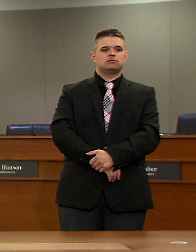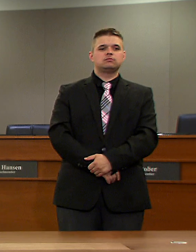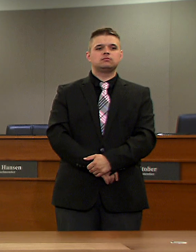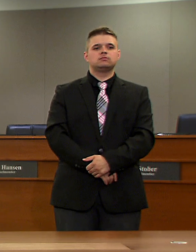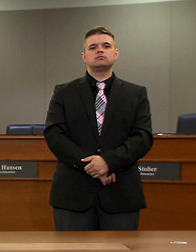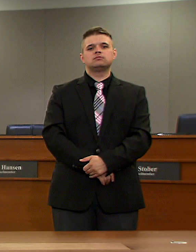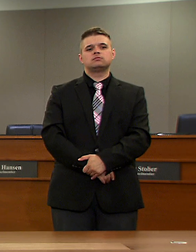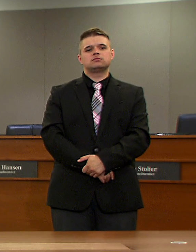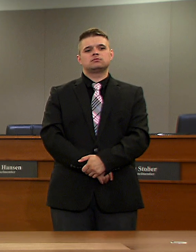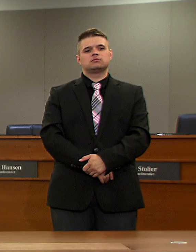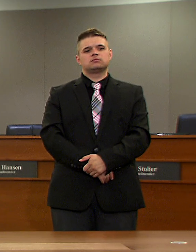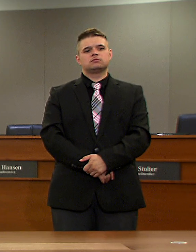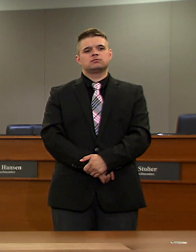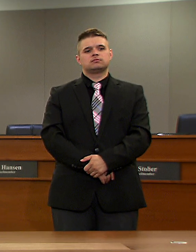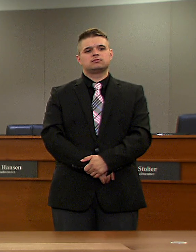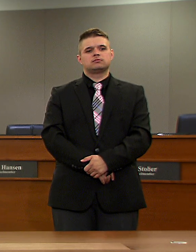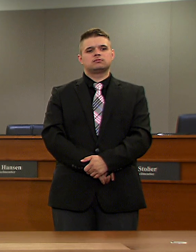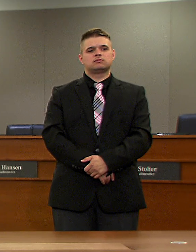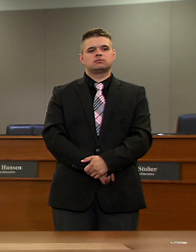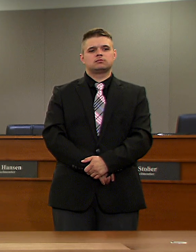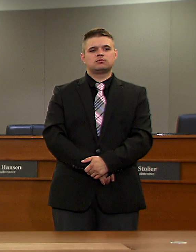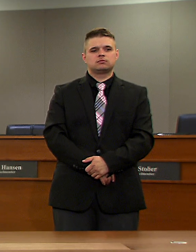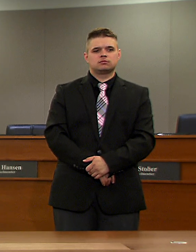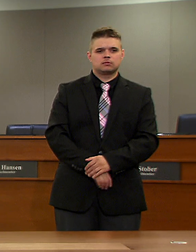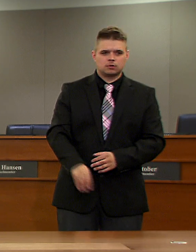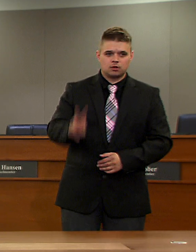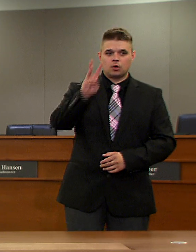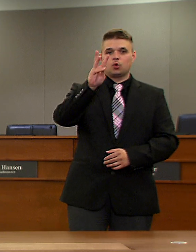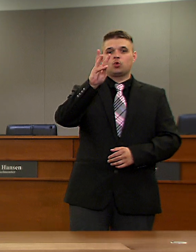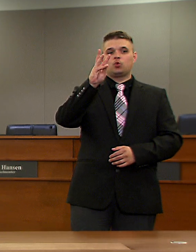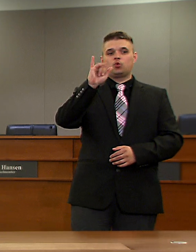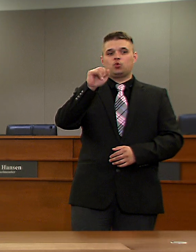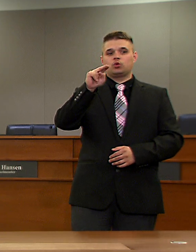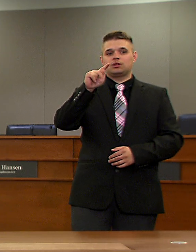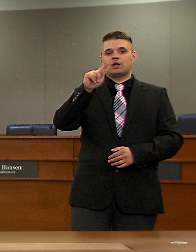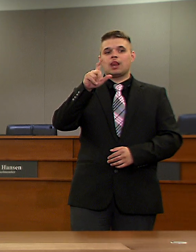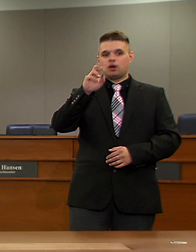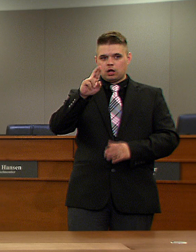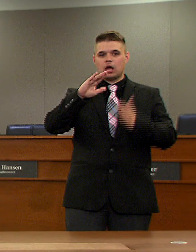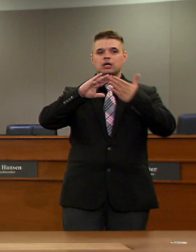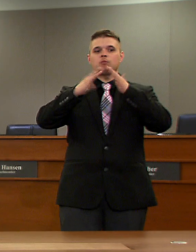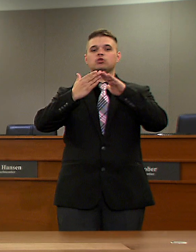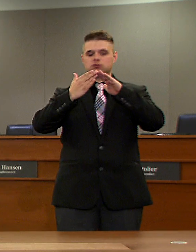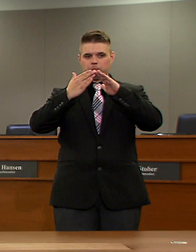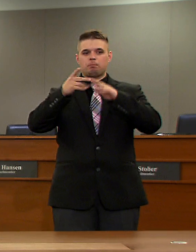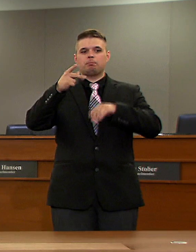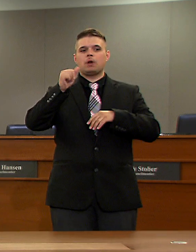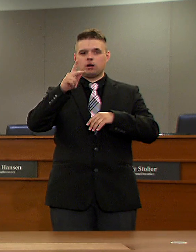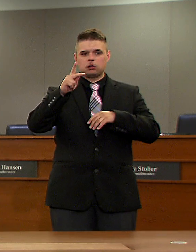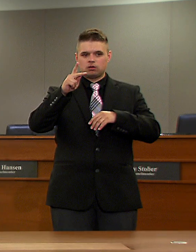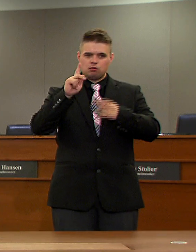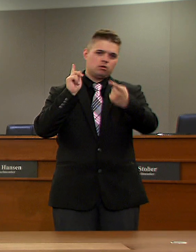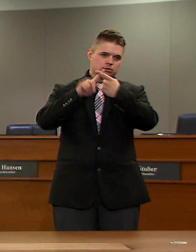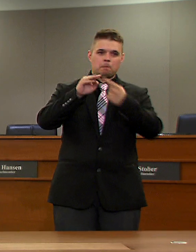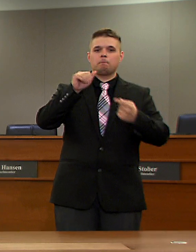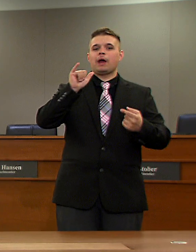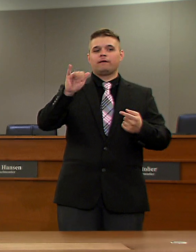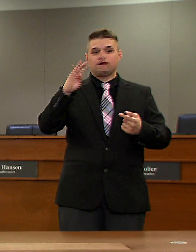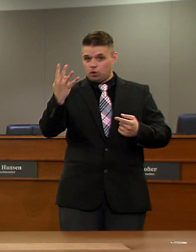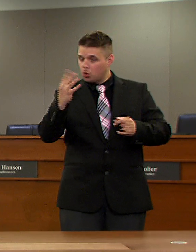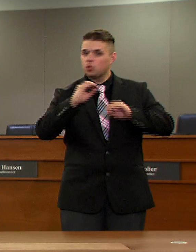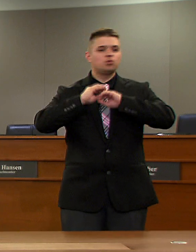Wintler Community Park is closed through May 4th. No park restroom or beach access will be